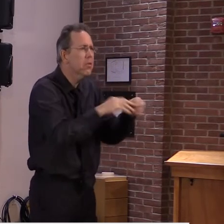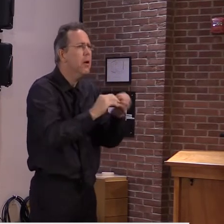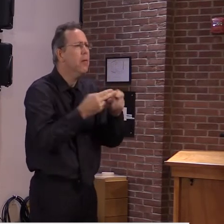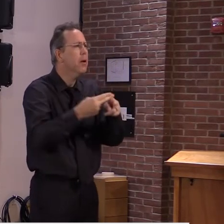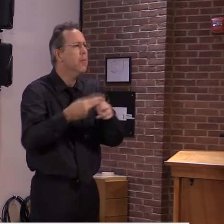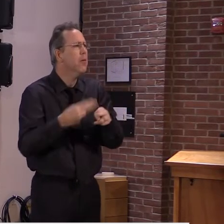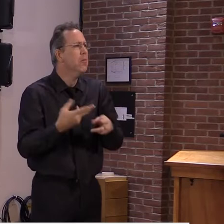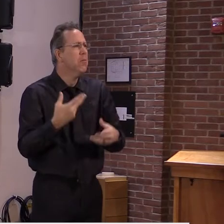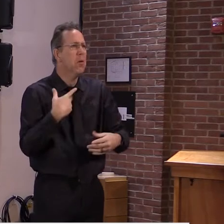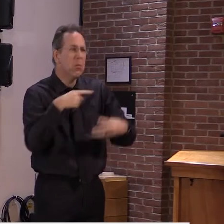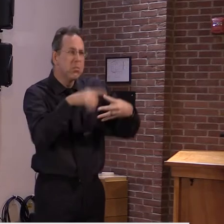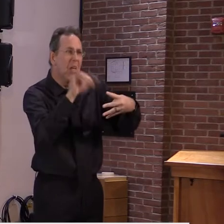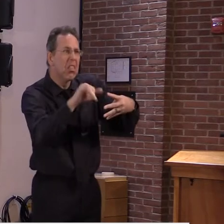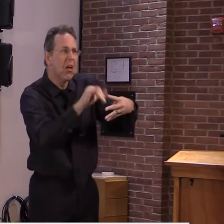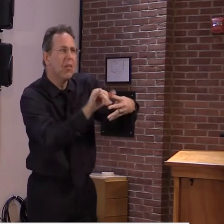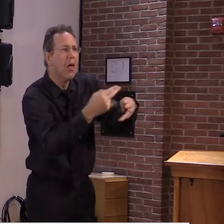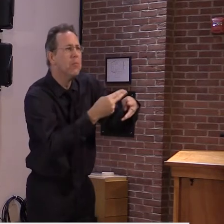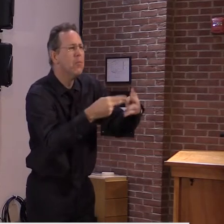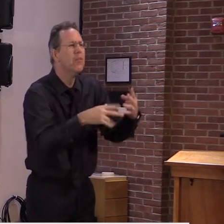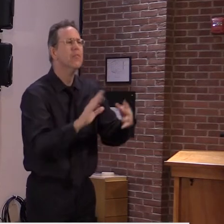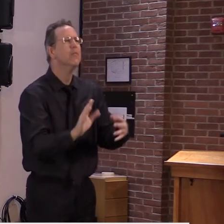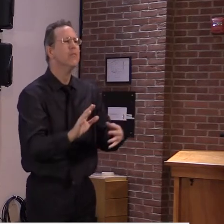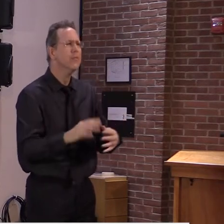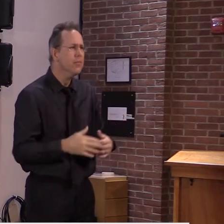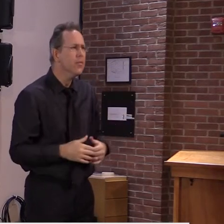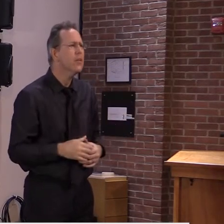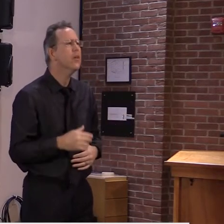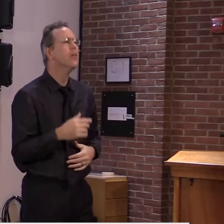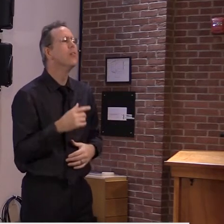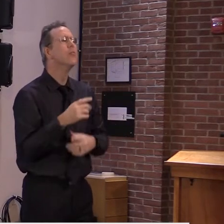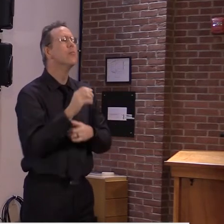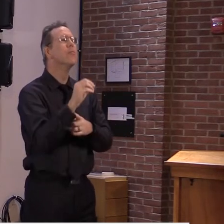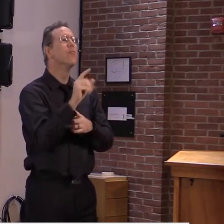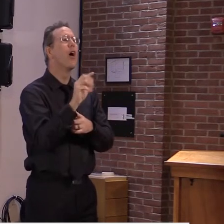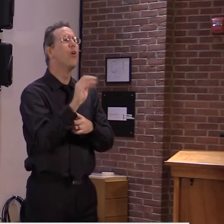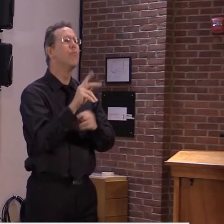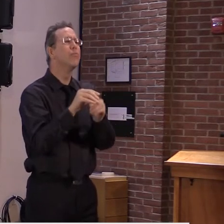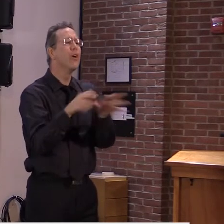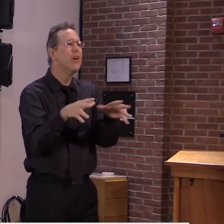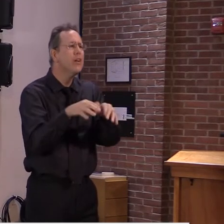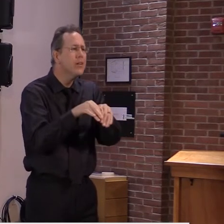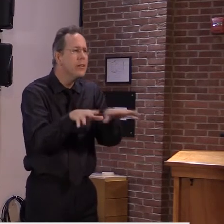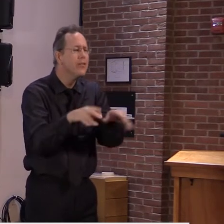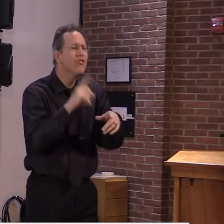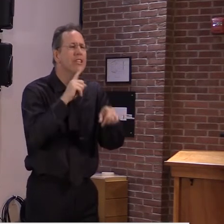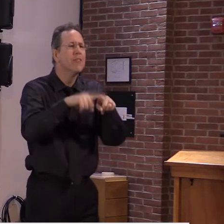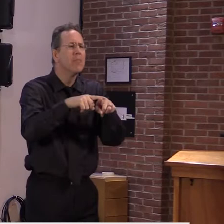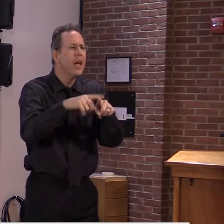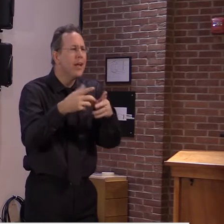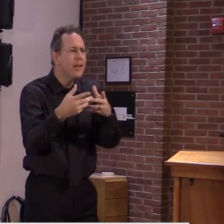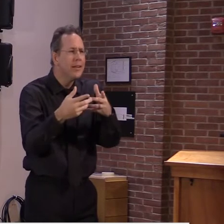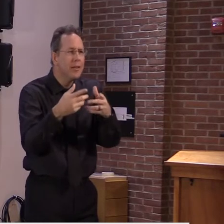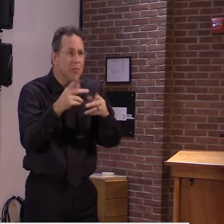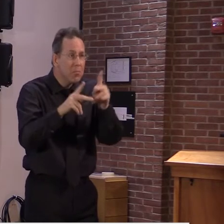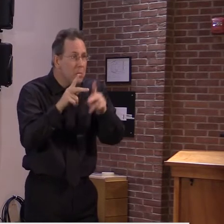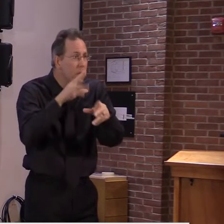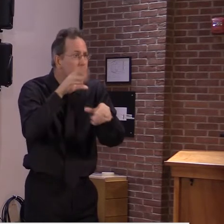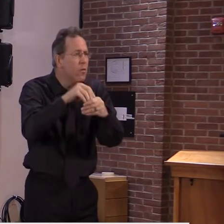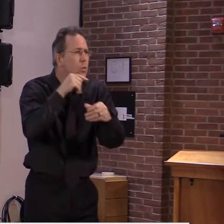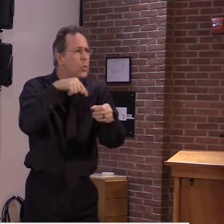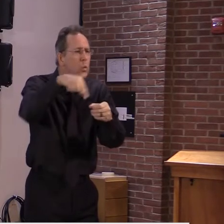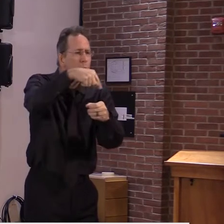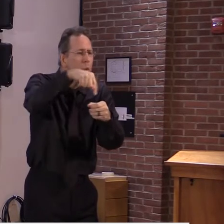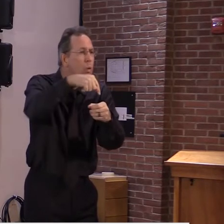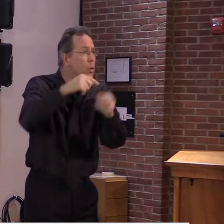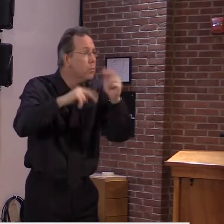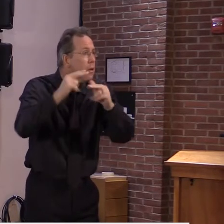are all defined from an epidemiologic standpoint about the number of cases that are involved and the setting that